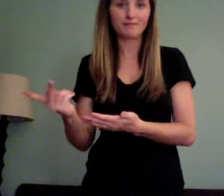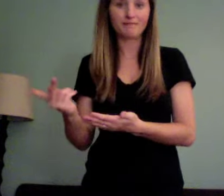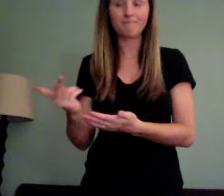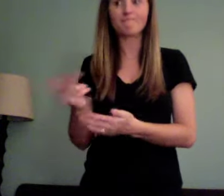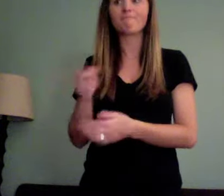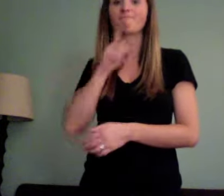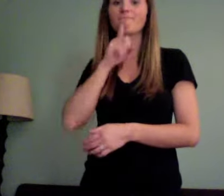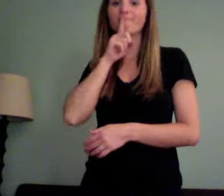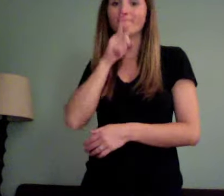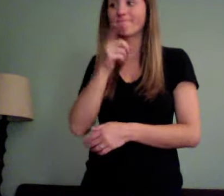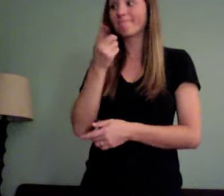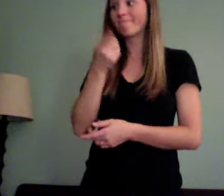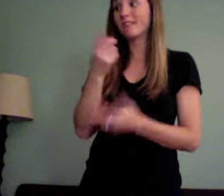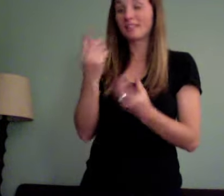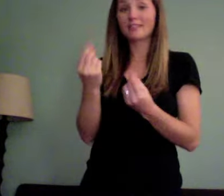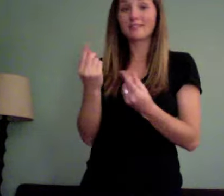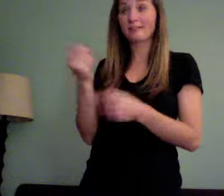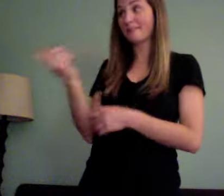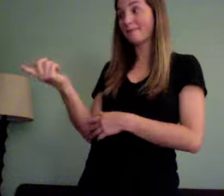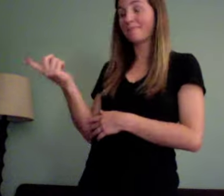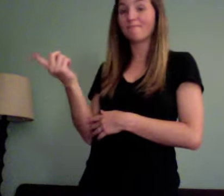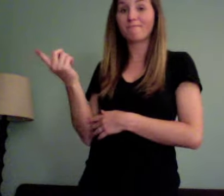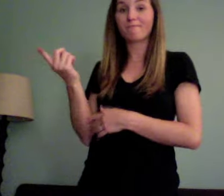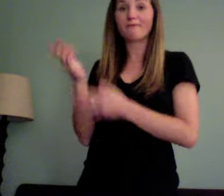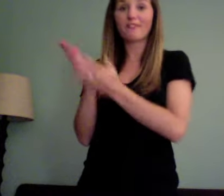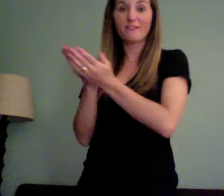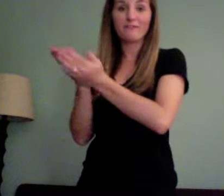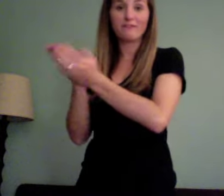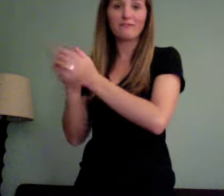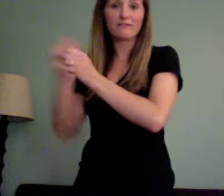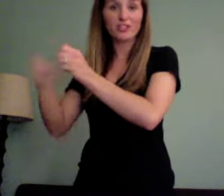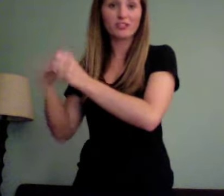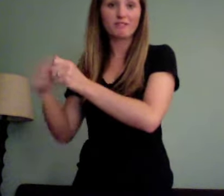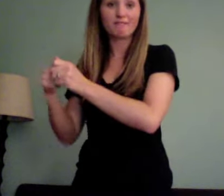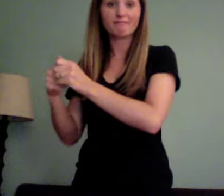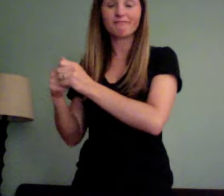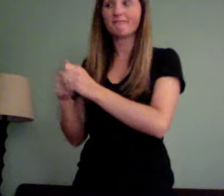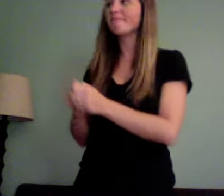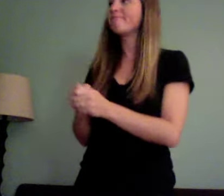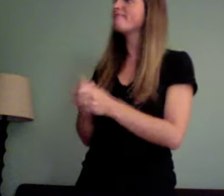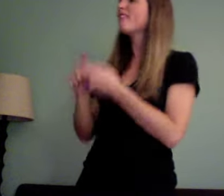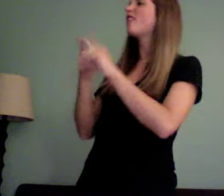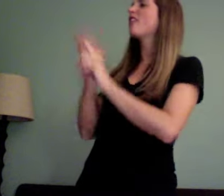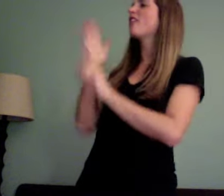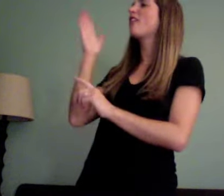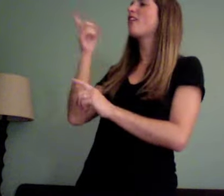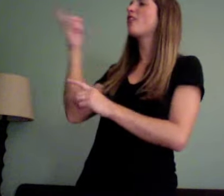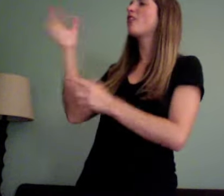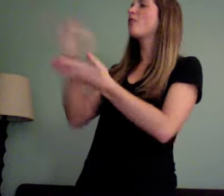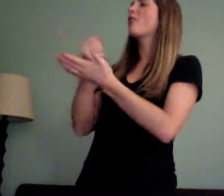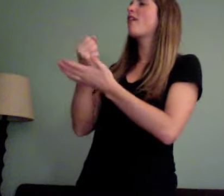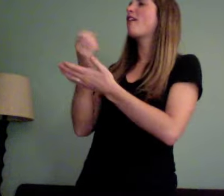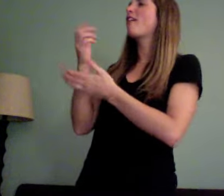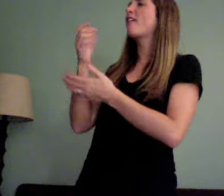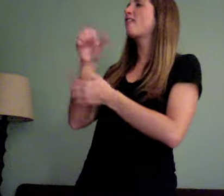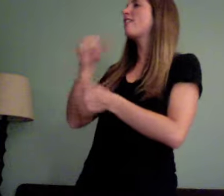Except they don't know it's Jesus, and he's screaming from the shore. Fellas, have you guys caught anything? He called out,